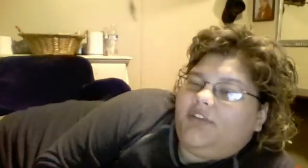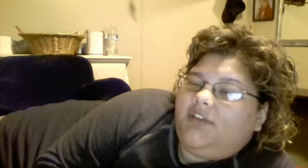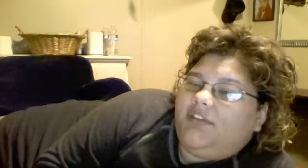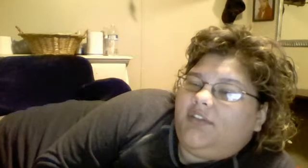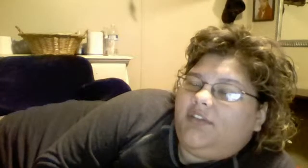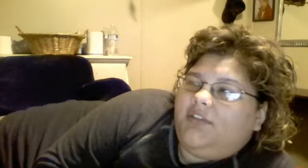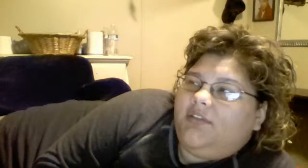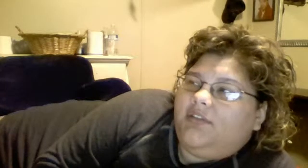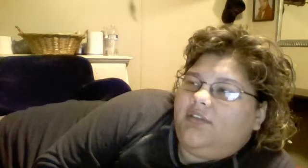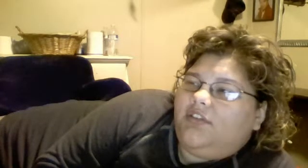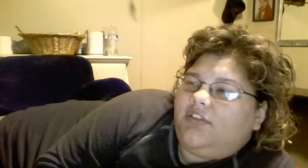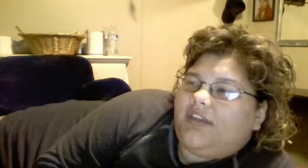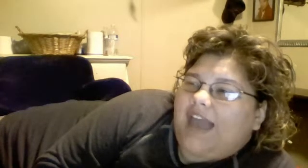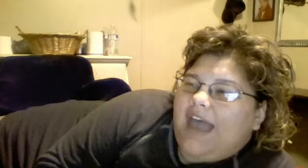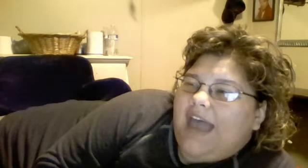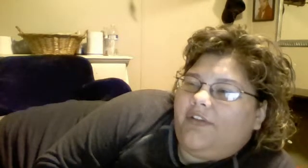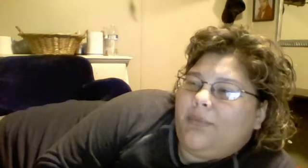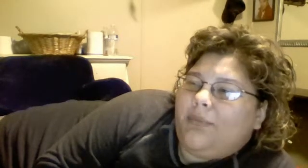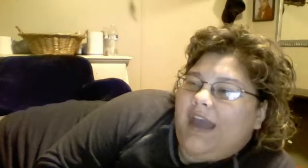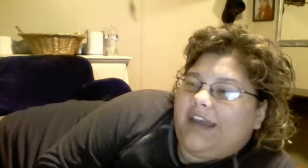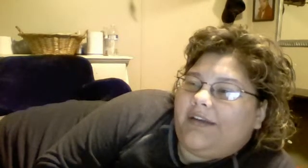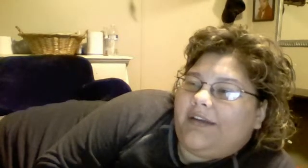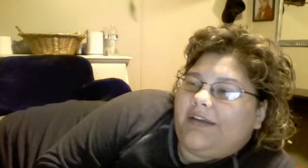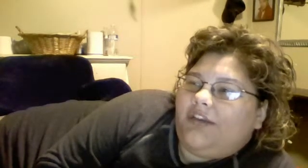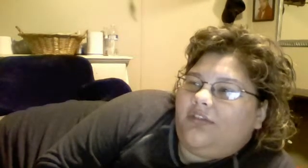it's just laughably bad. I mean,